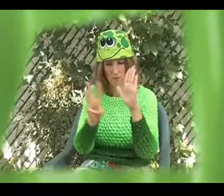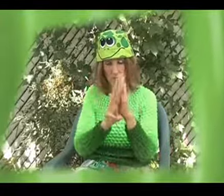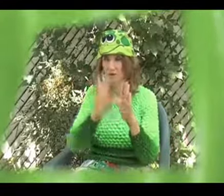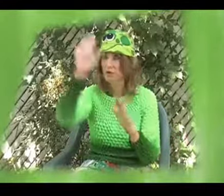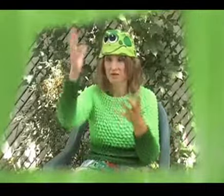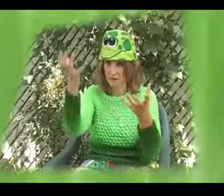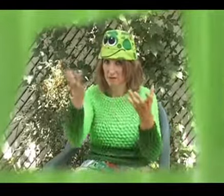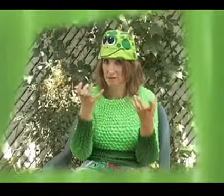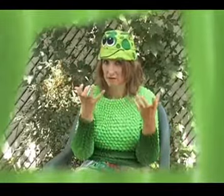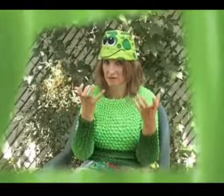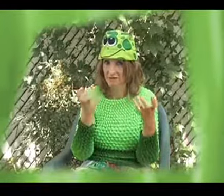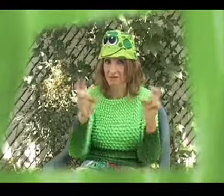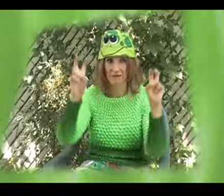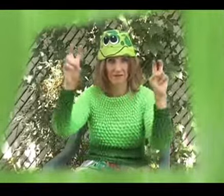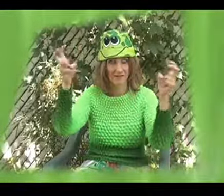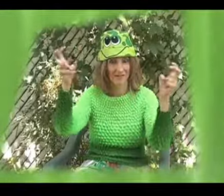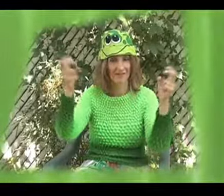perfect, His perfect will.